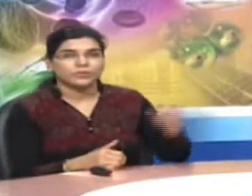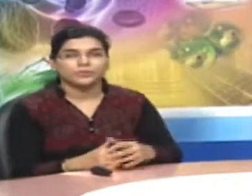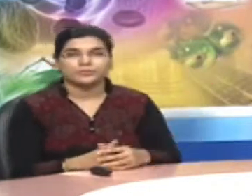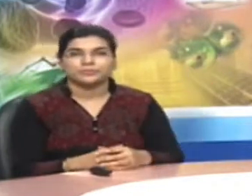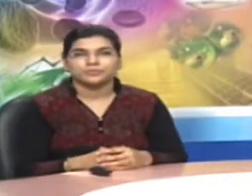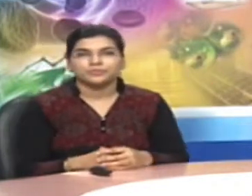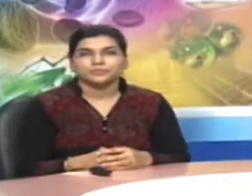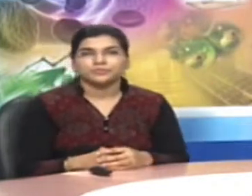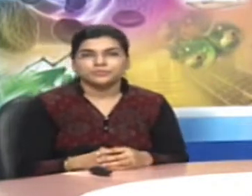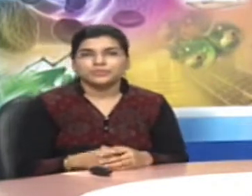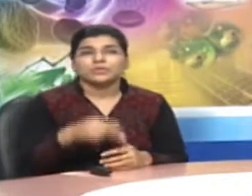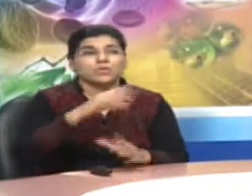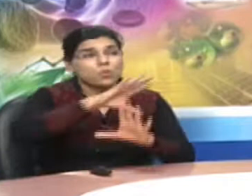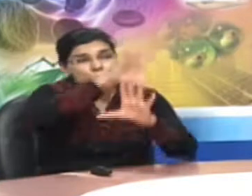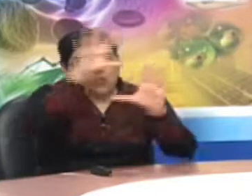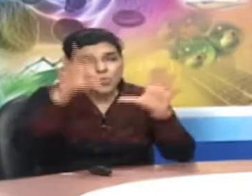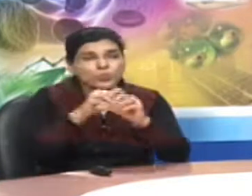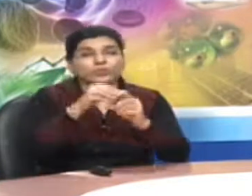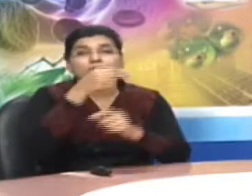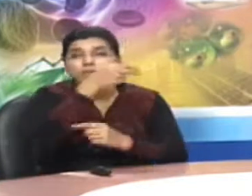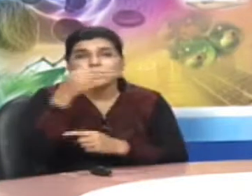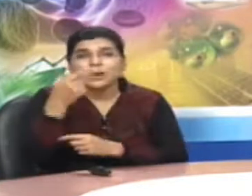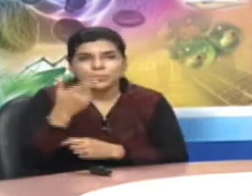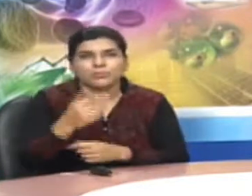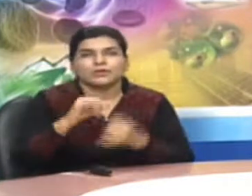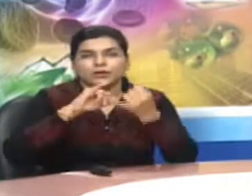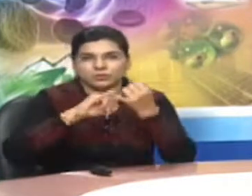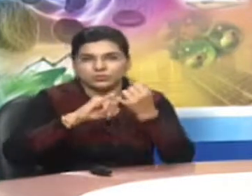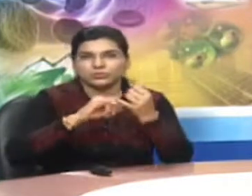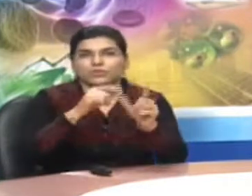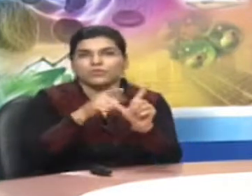These are different symbols that are used